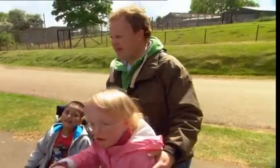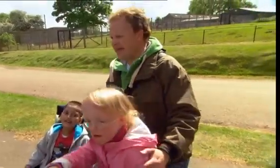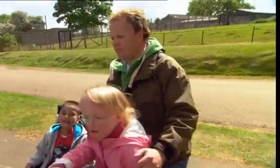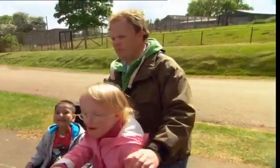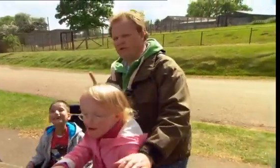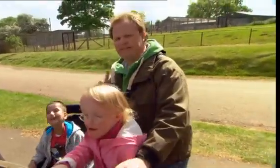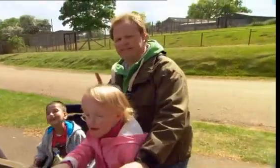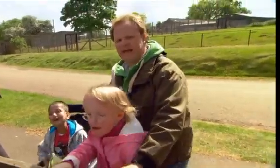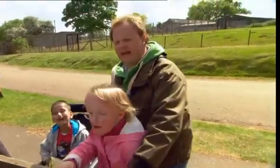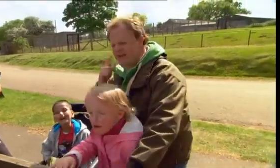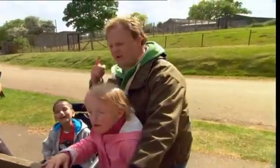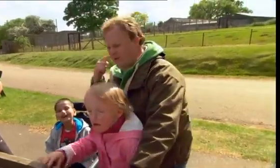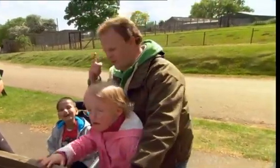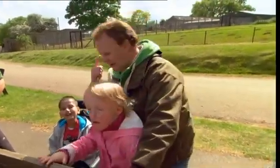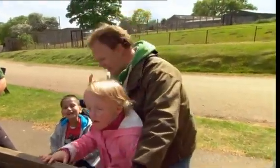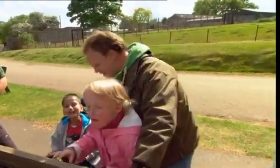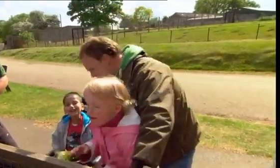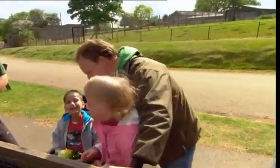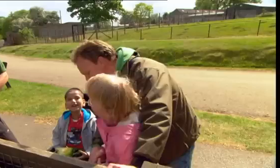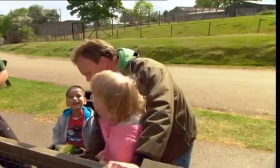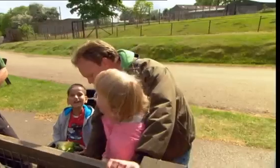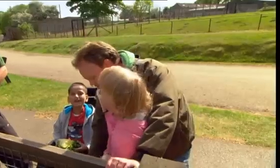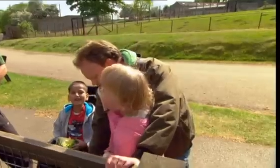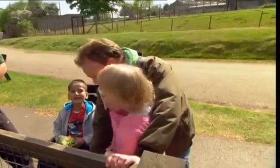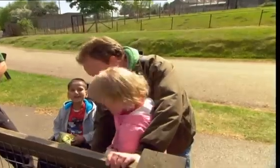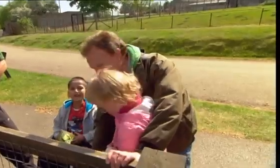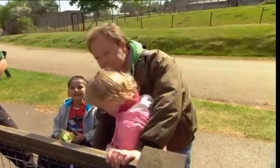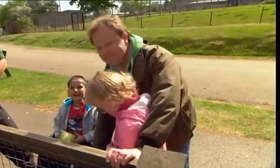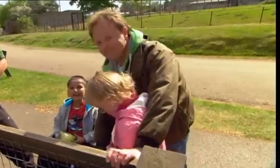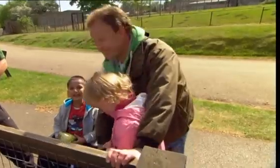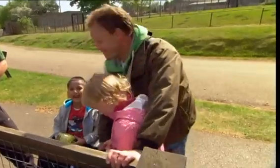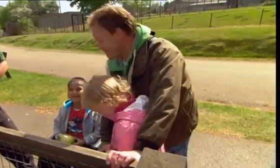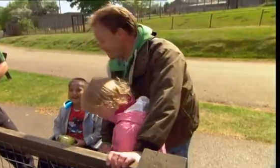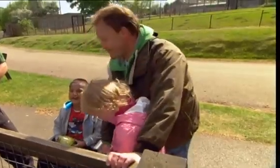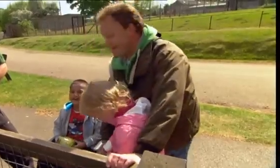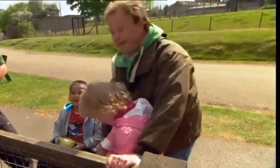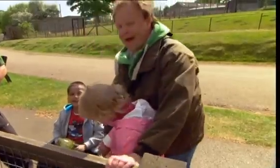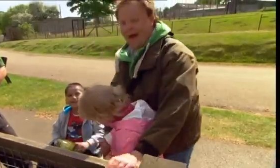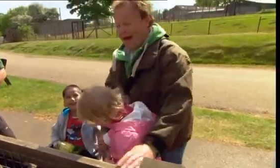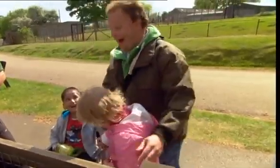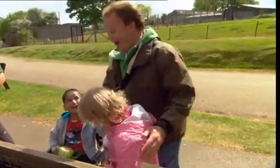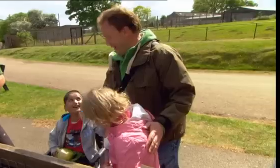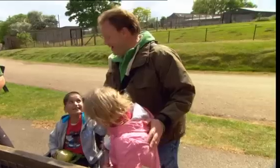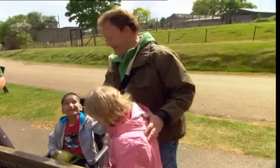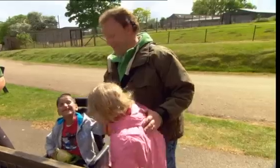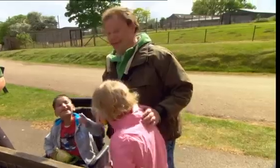Hey, what's that noise? Mr. Tumble Animal. I think